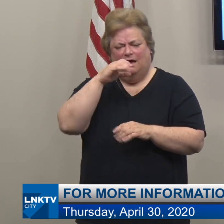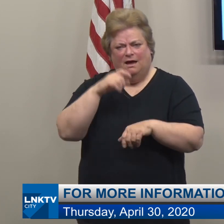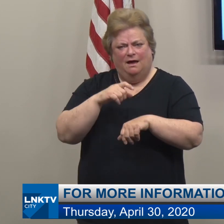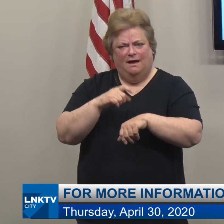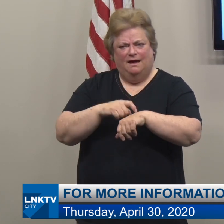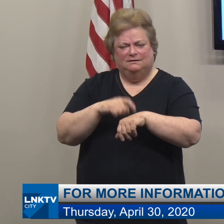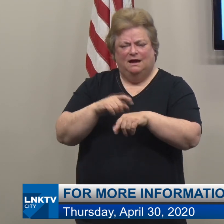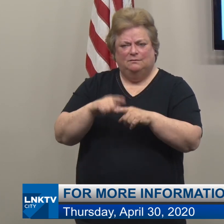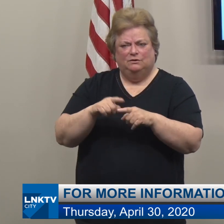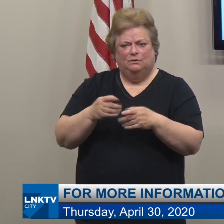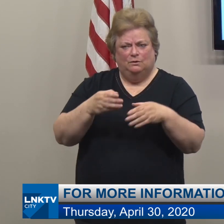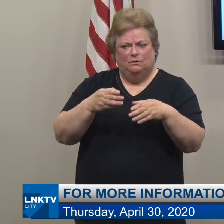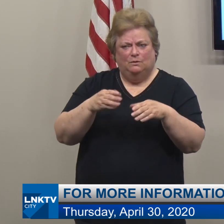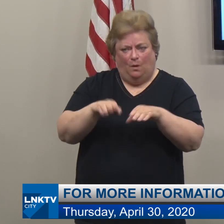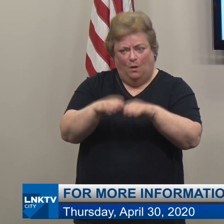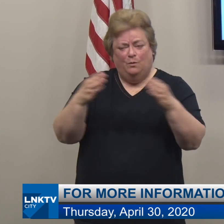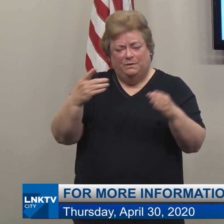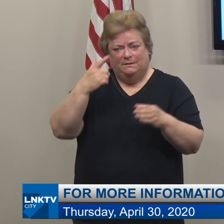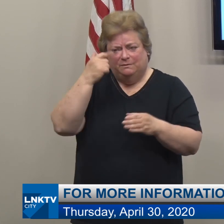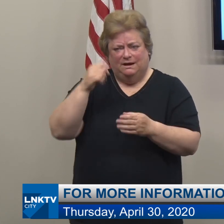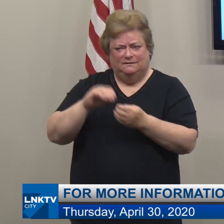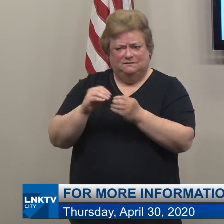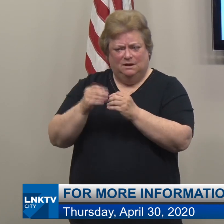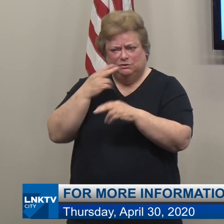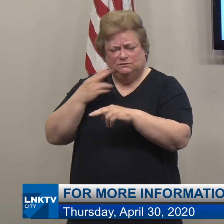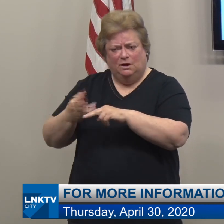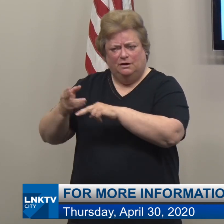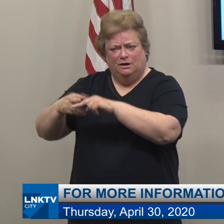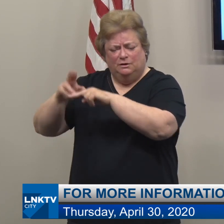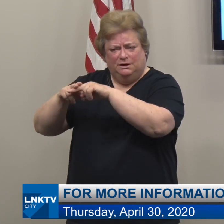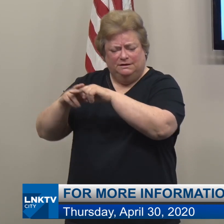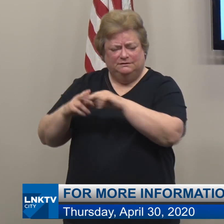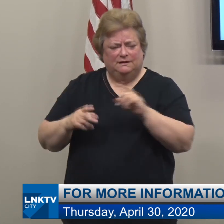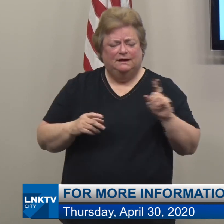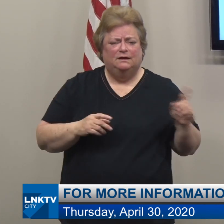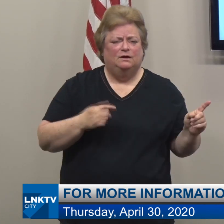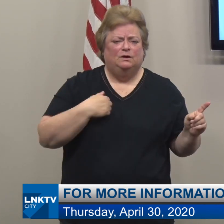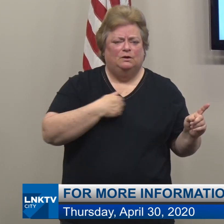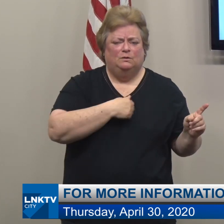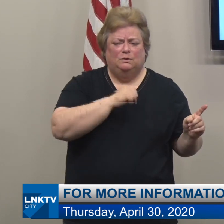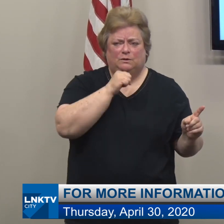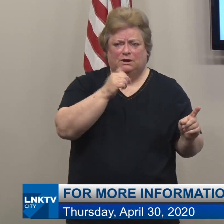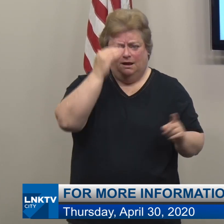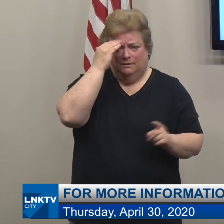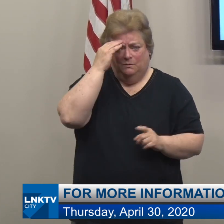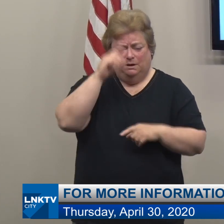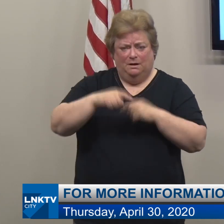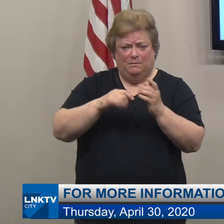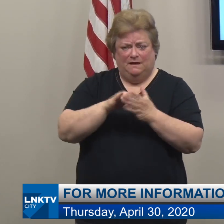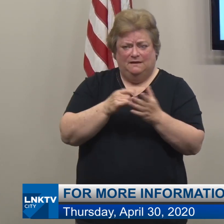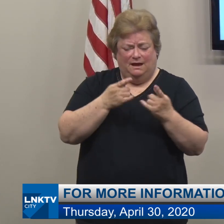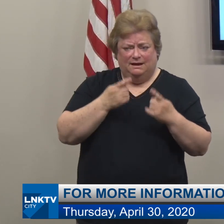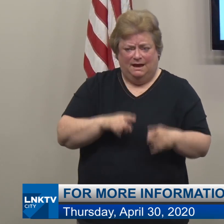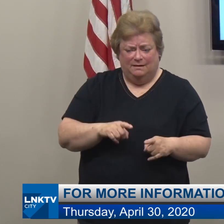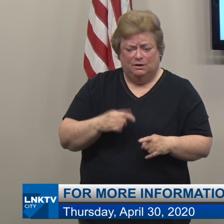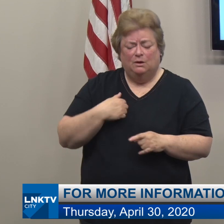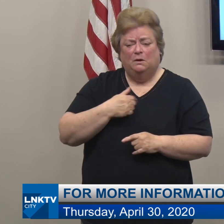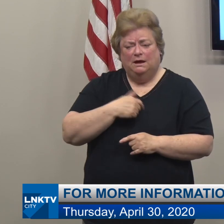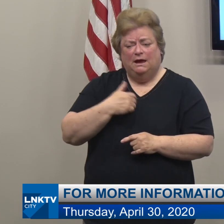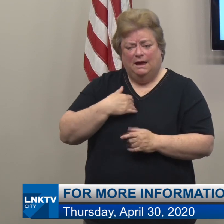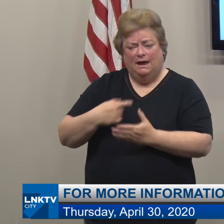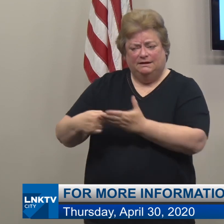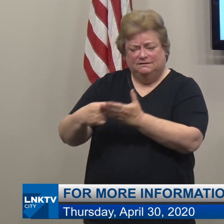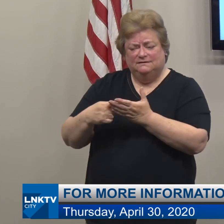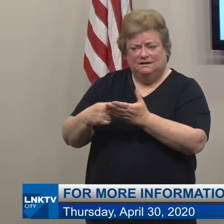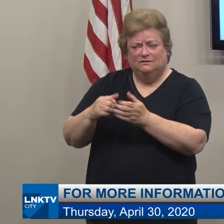jumping so significantly. Well, we weren't aware of that happening. We've had discussions with